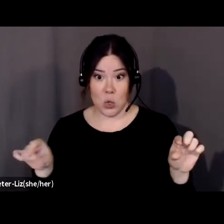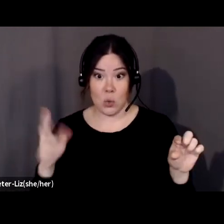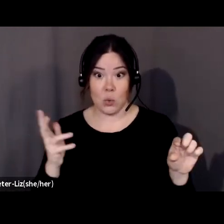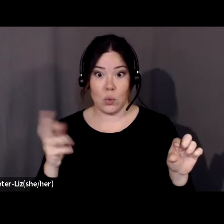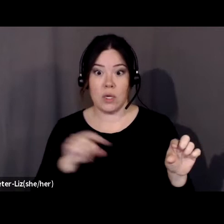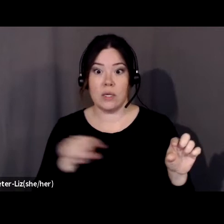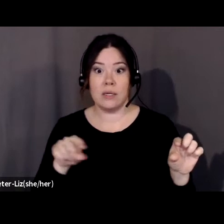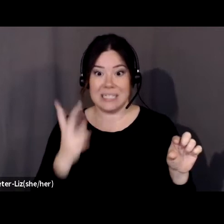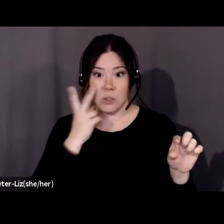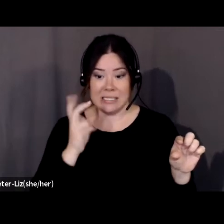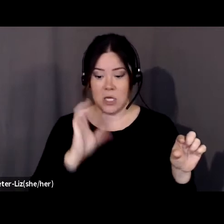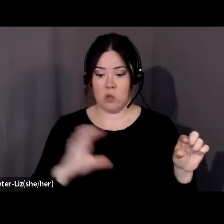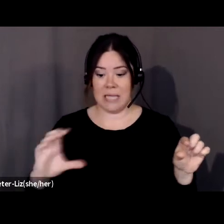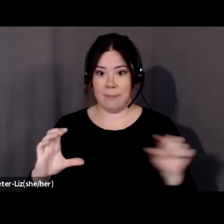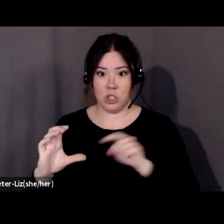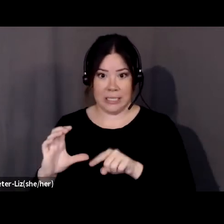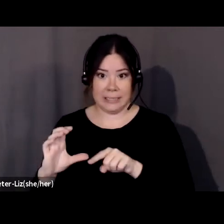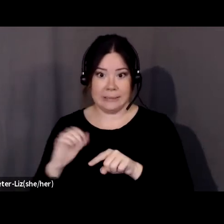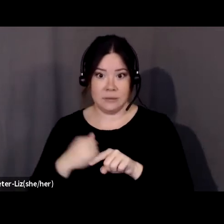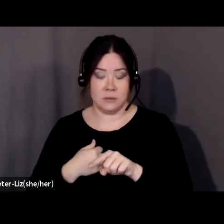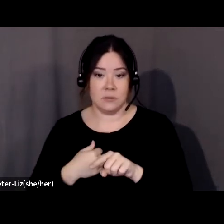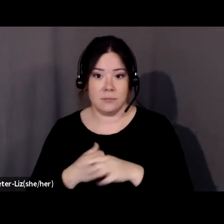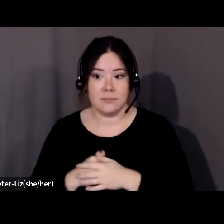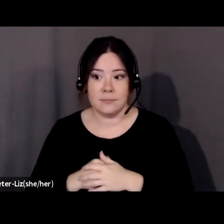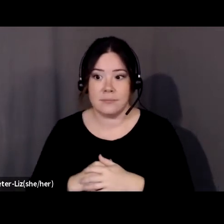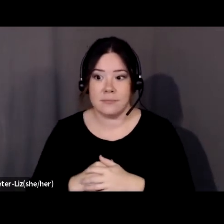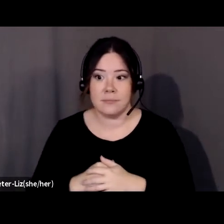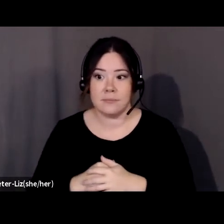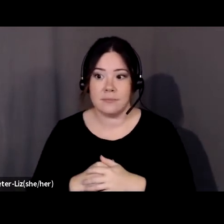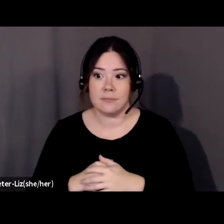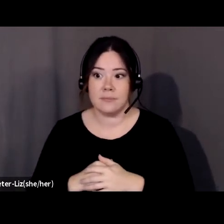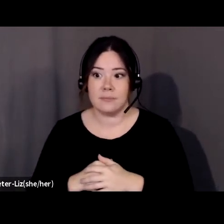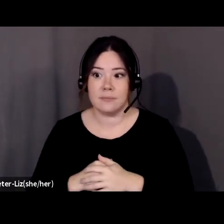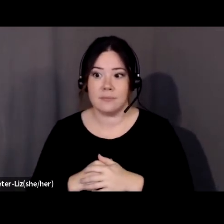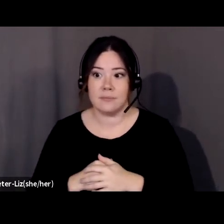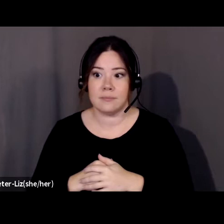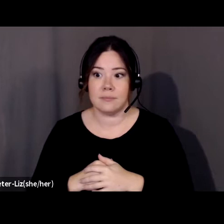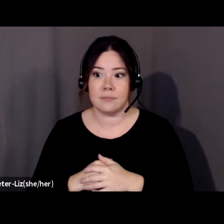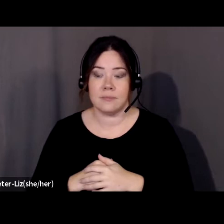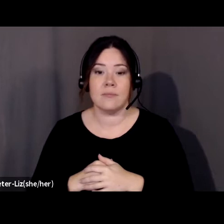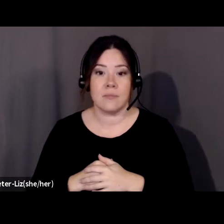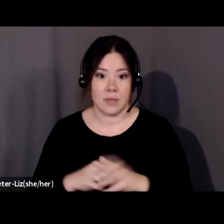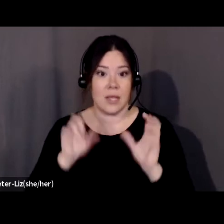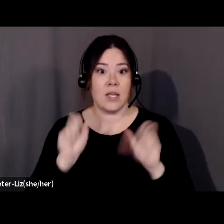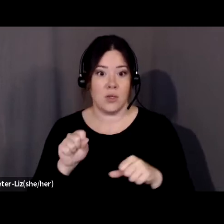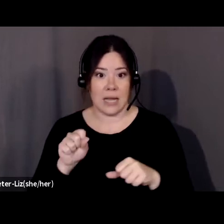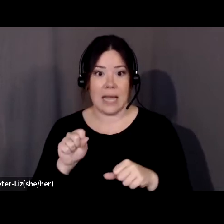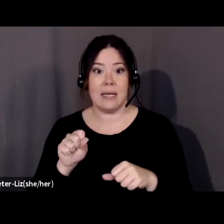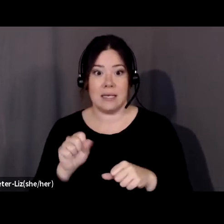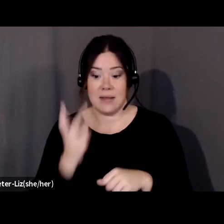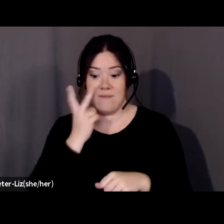will find closed captioning for today's session. You can view captioning by selecting